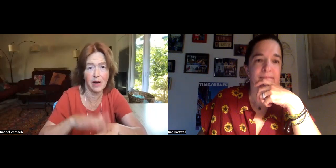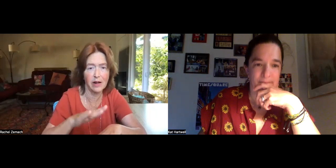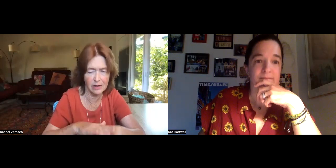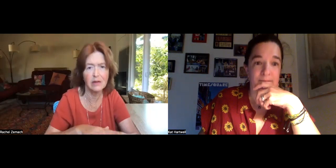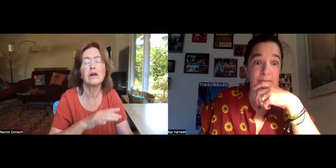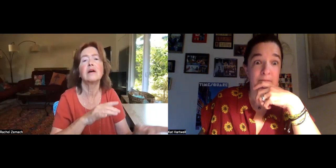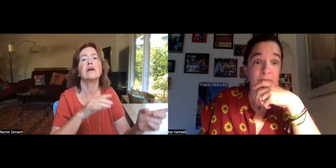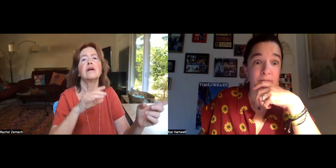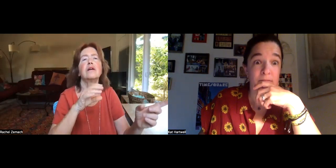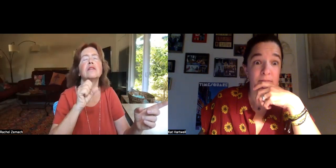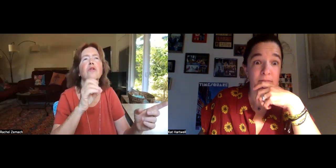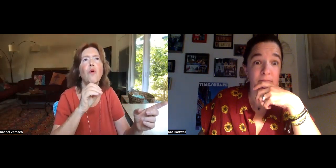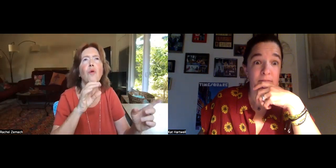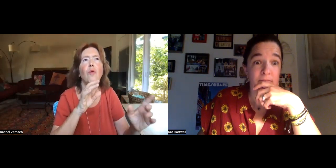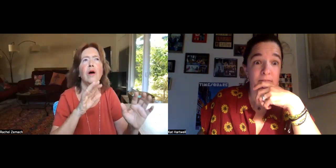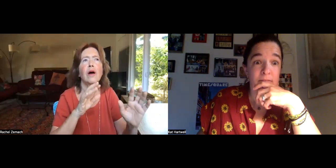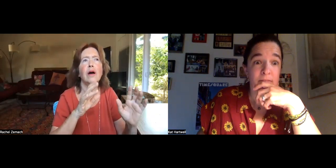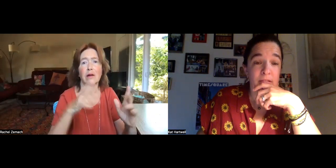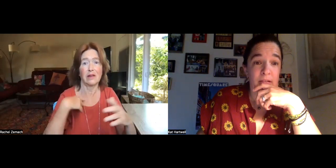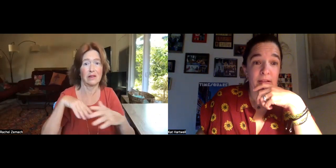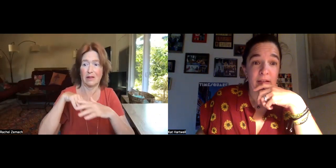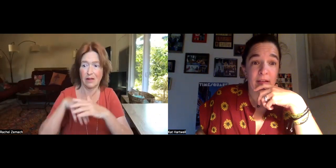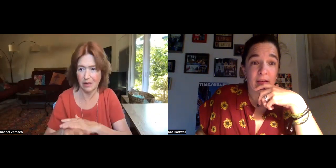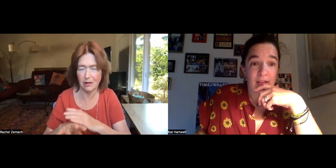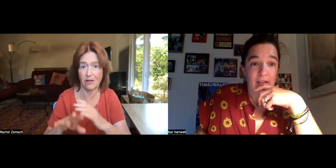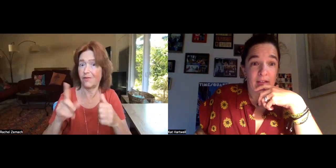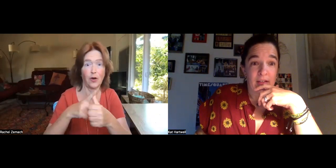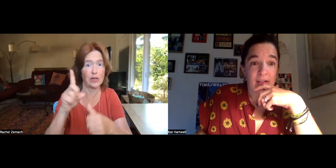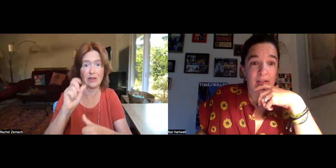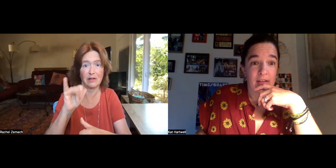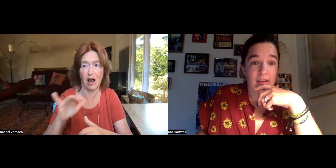warning. So, in first day,